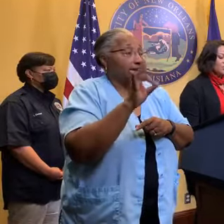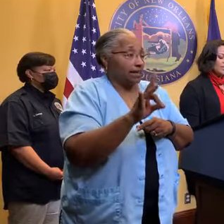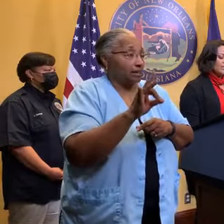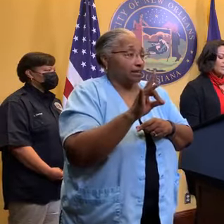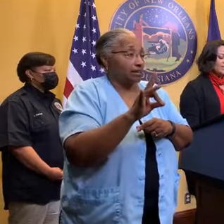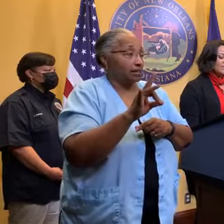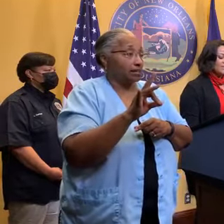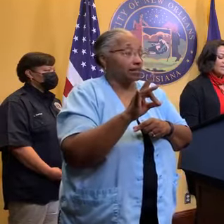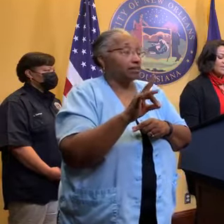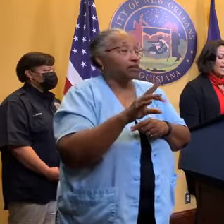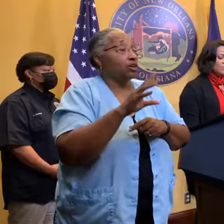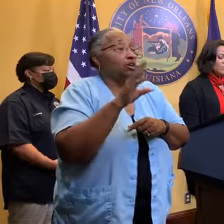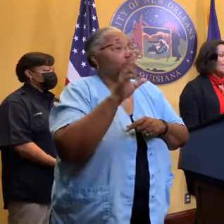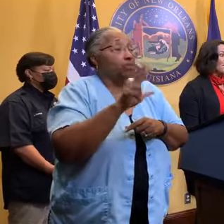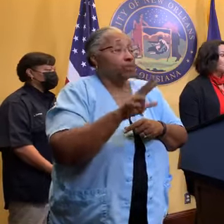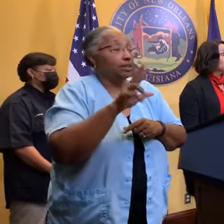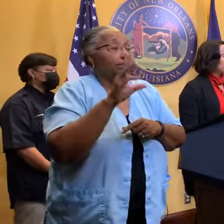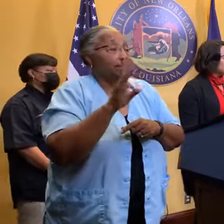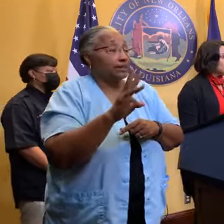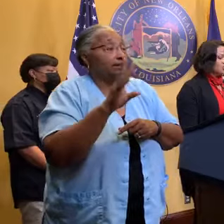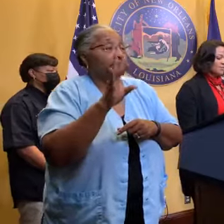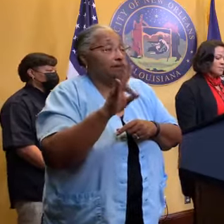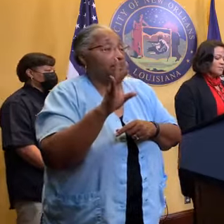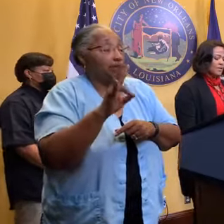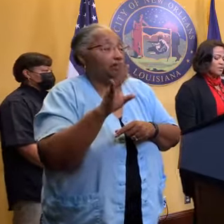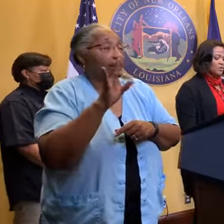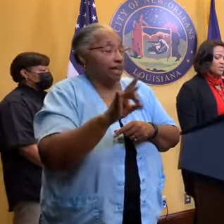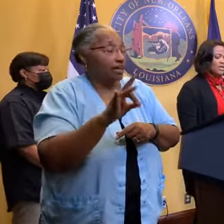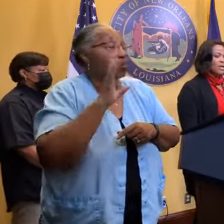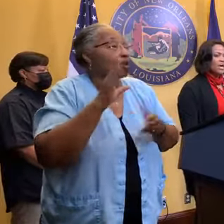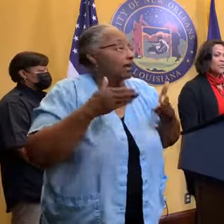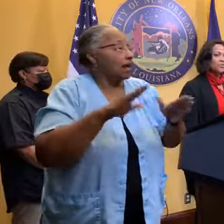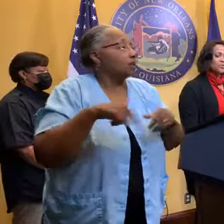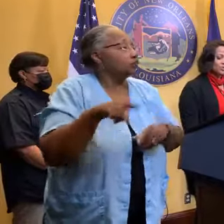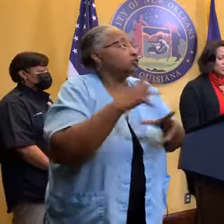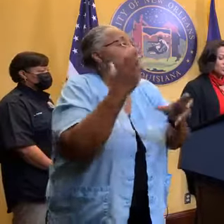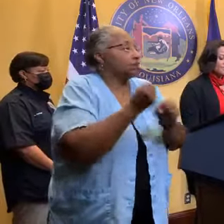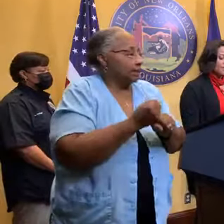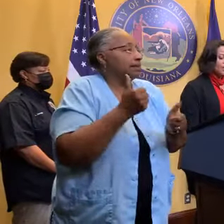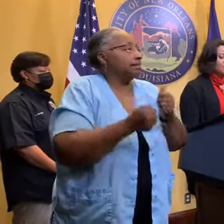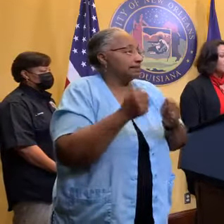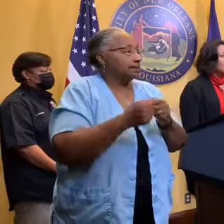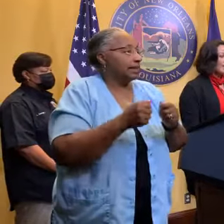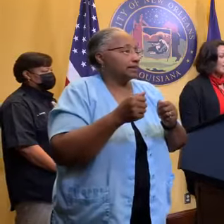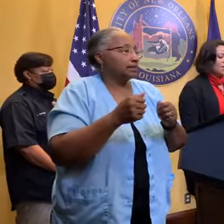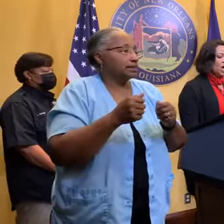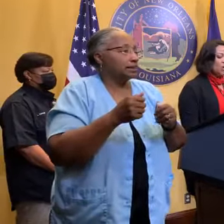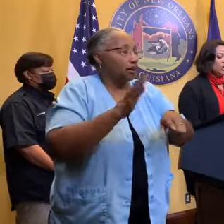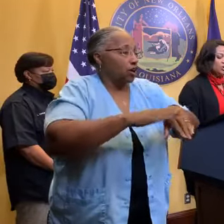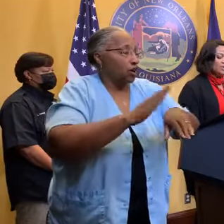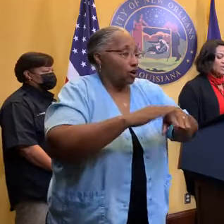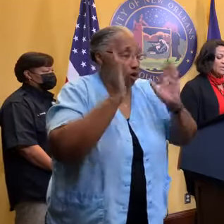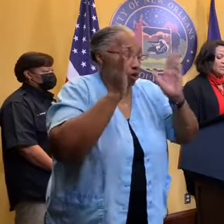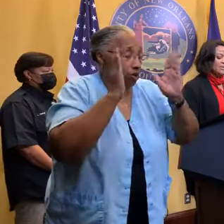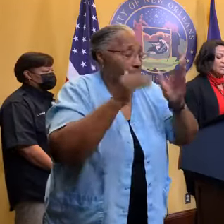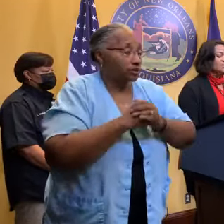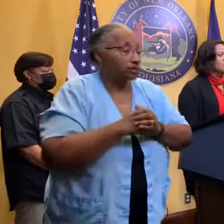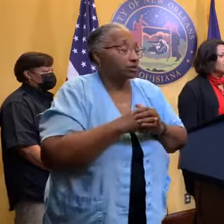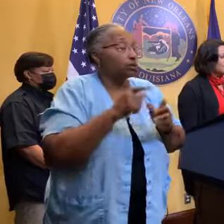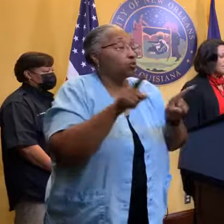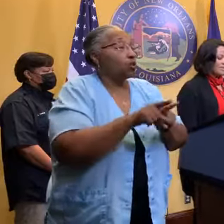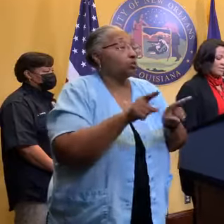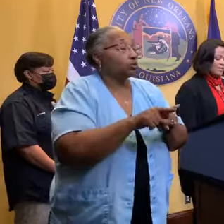to 36778 will allow them to register to receive text alerts. And once you're registered, you can text OUT